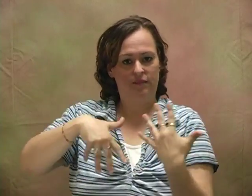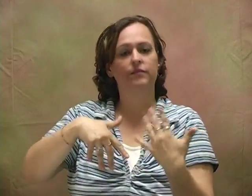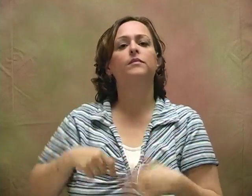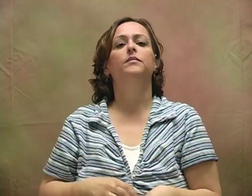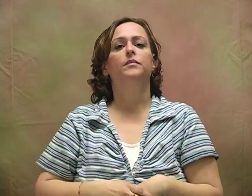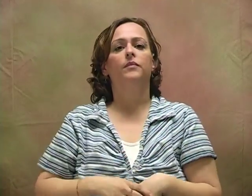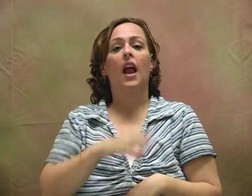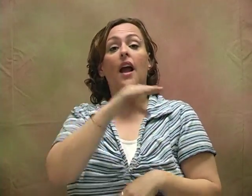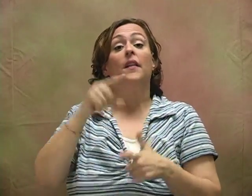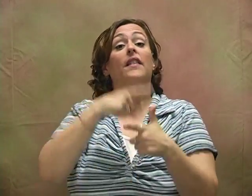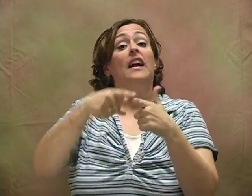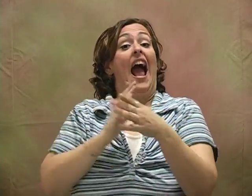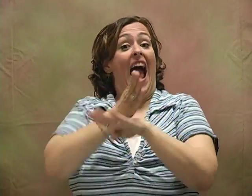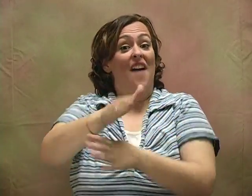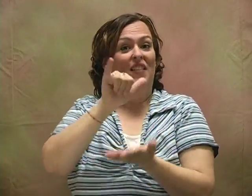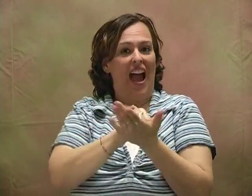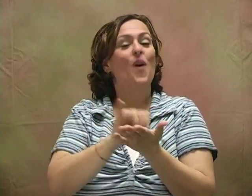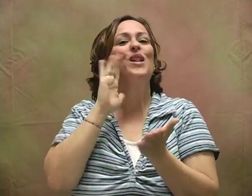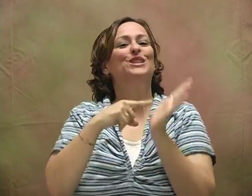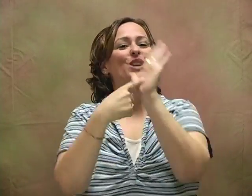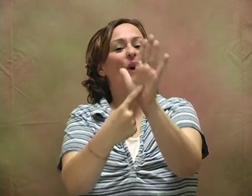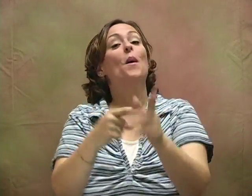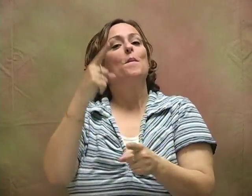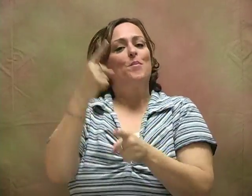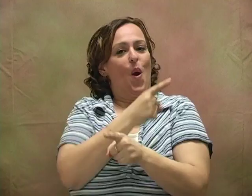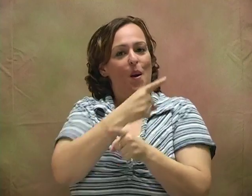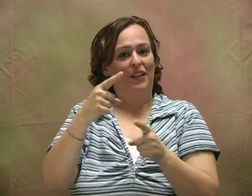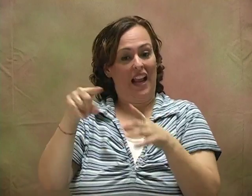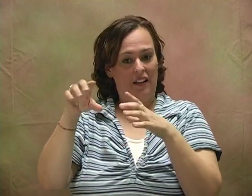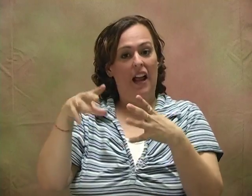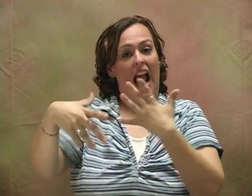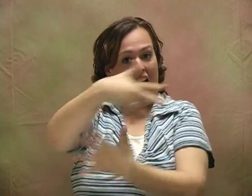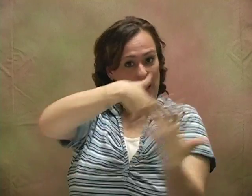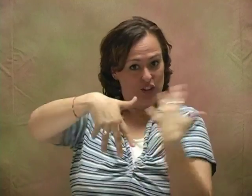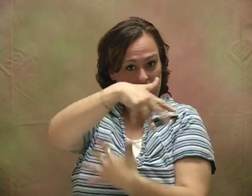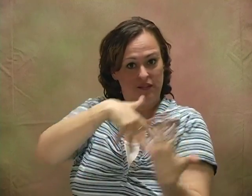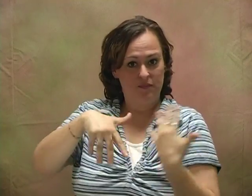And then after that, we will show you the appropriate interaction.